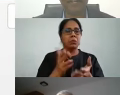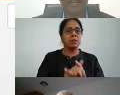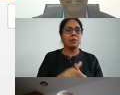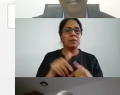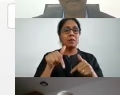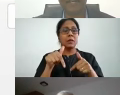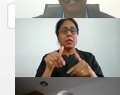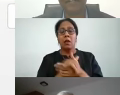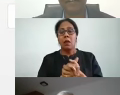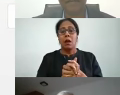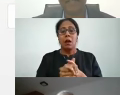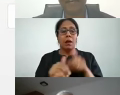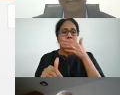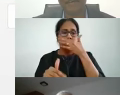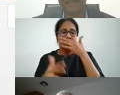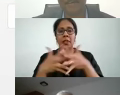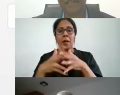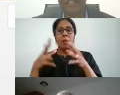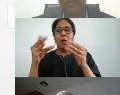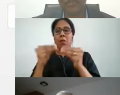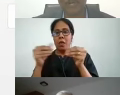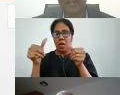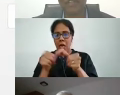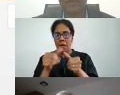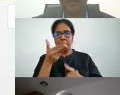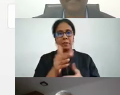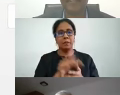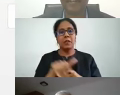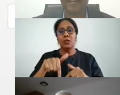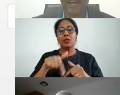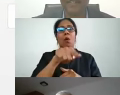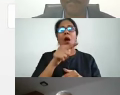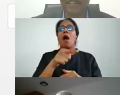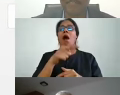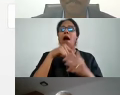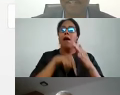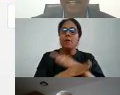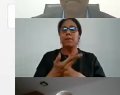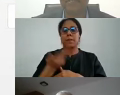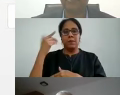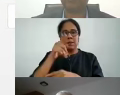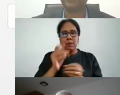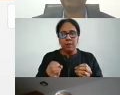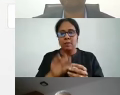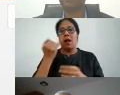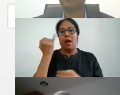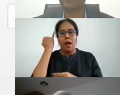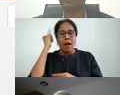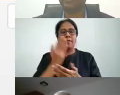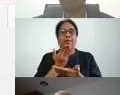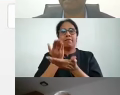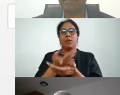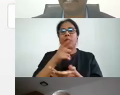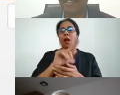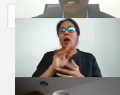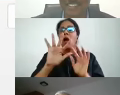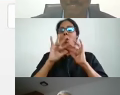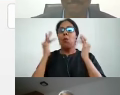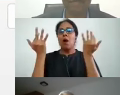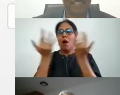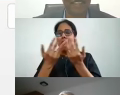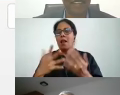founded and established every June 20th to be designated as World Wi-Fi Day. So thank you for being with